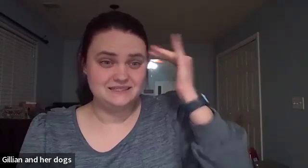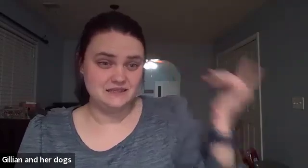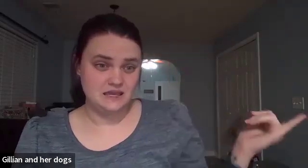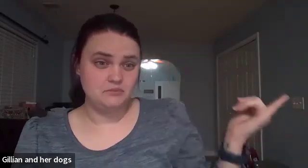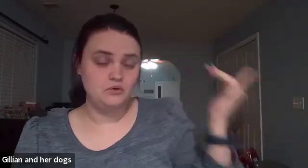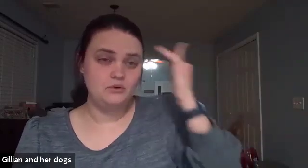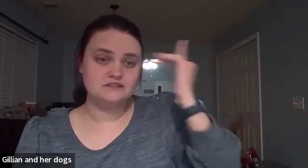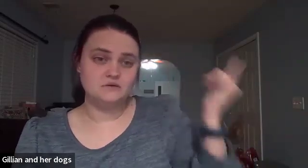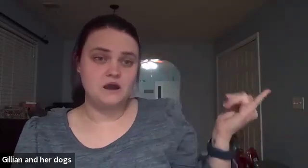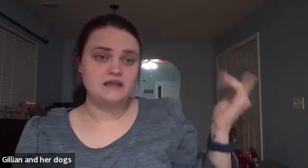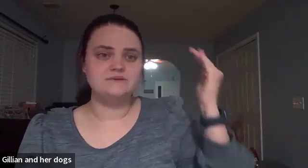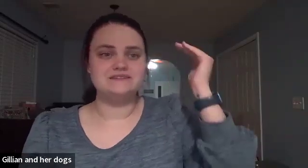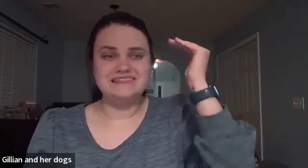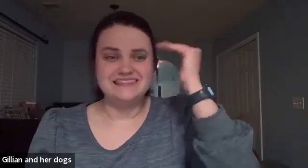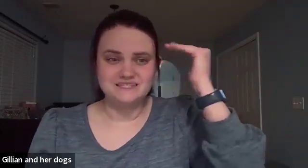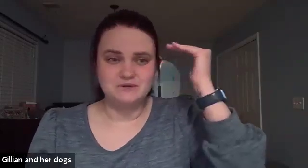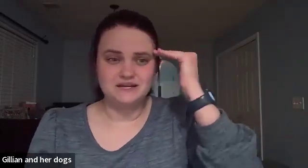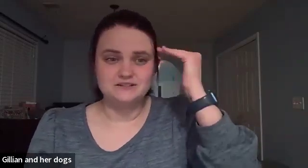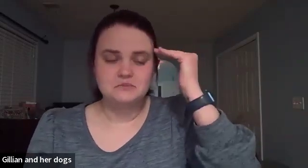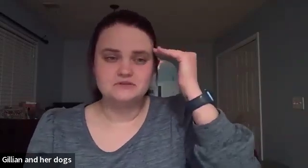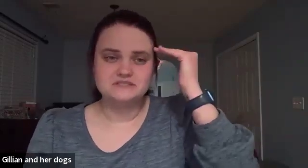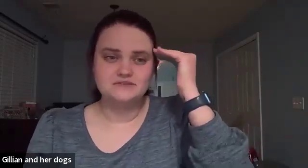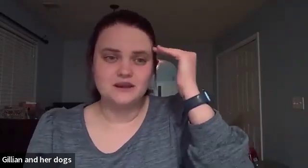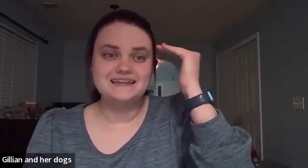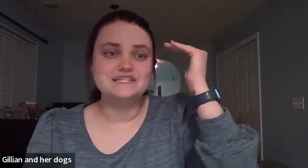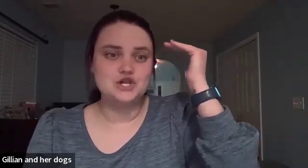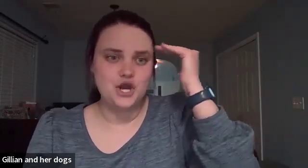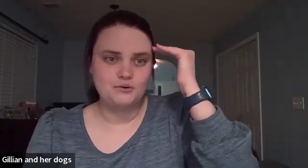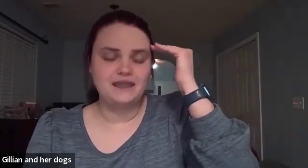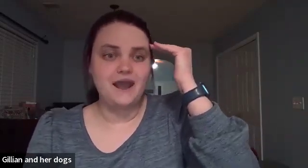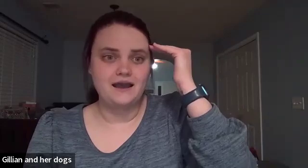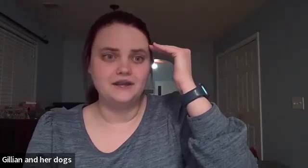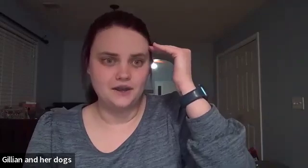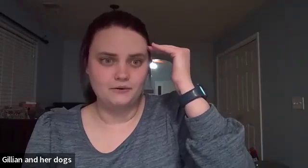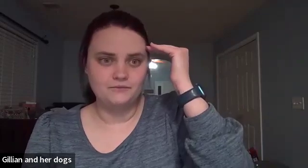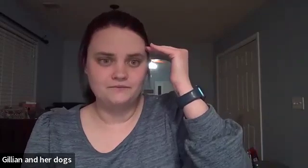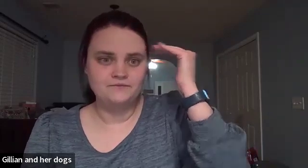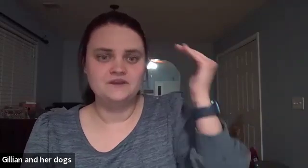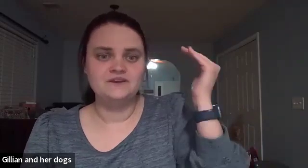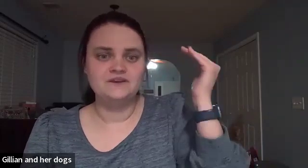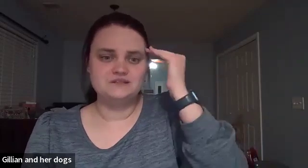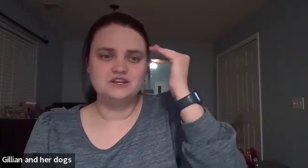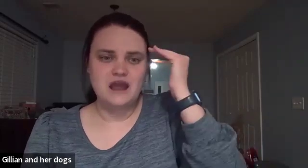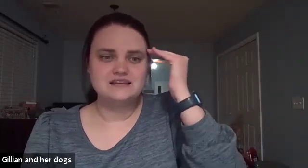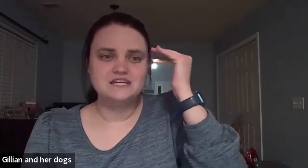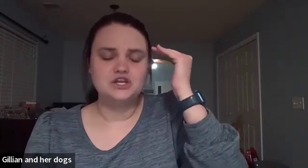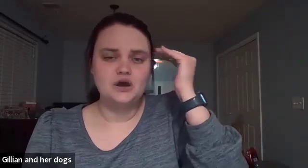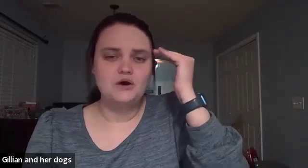this and pull into the Y is because this right here, tapping on the side of your head, is no, like I know. So it's like you're asking